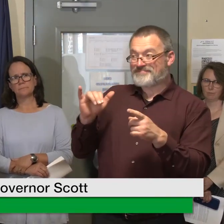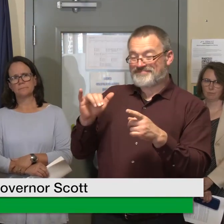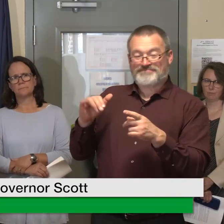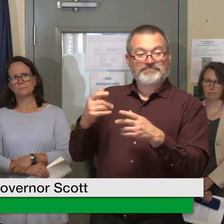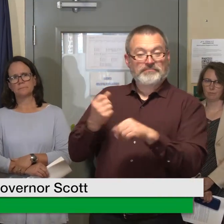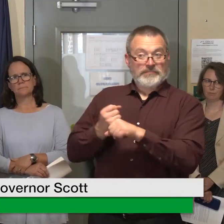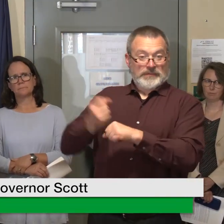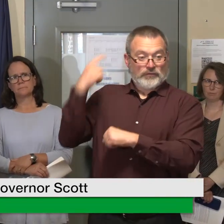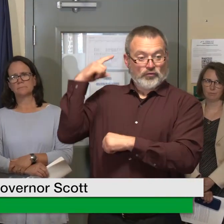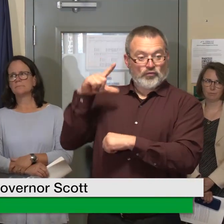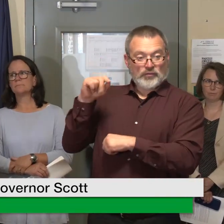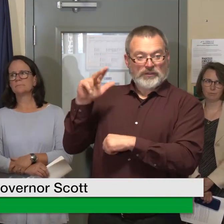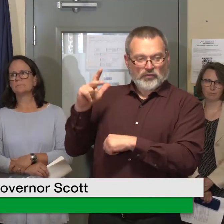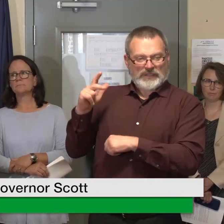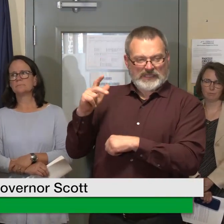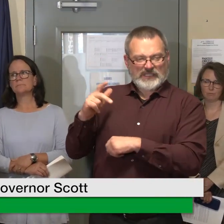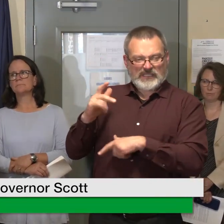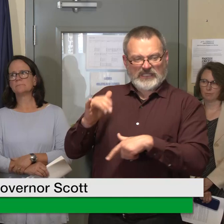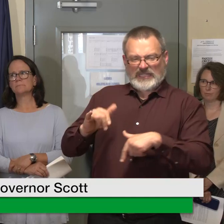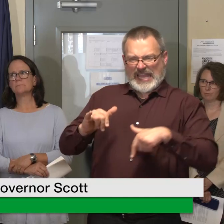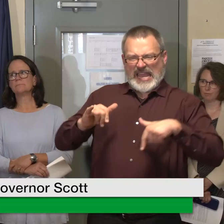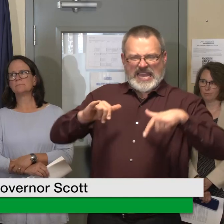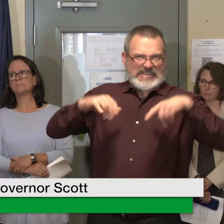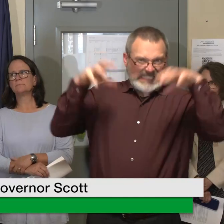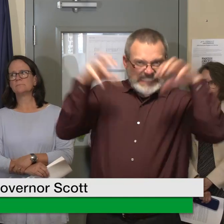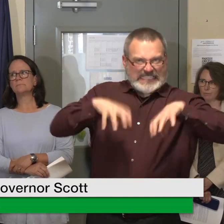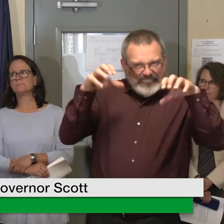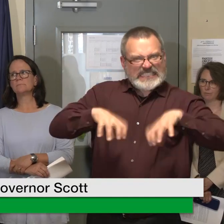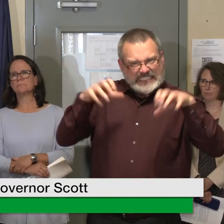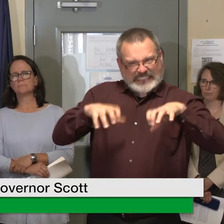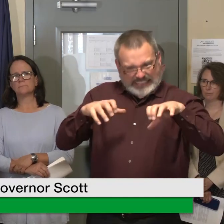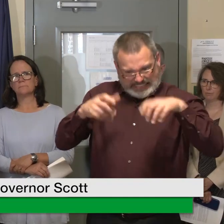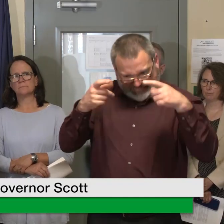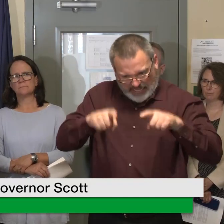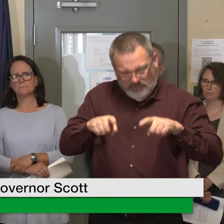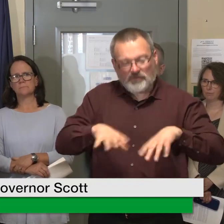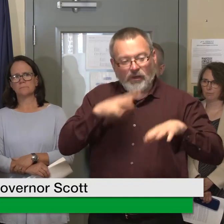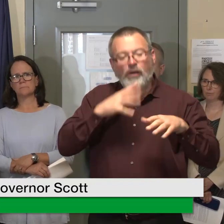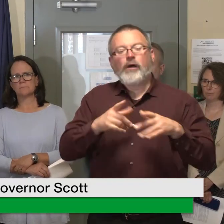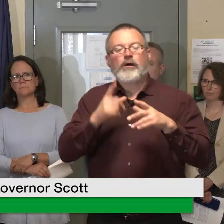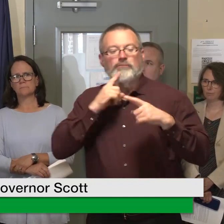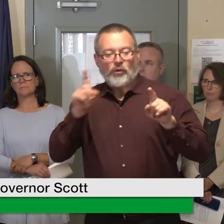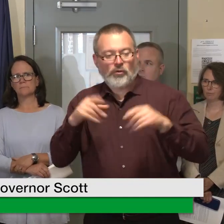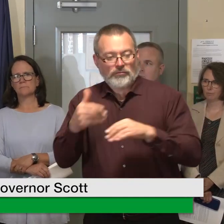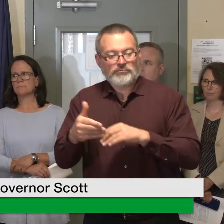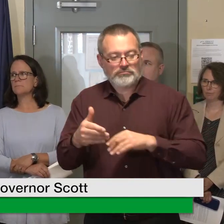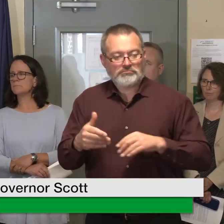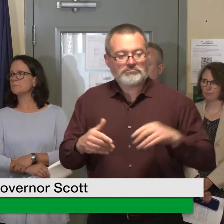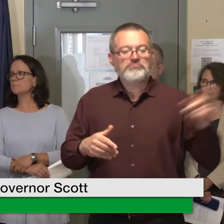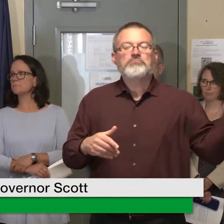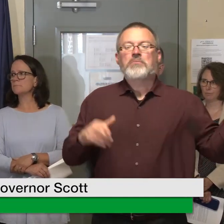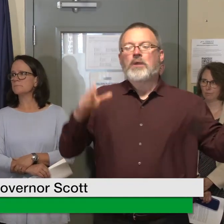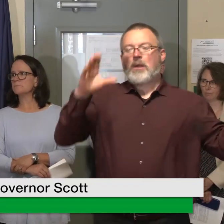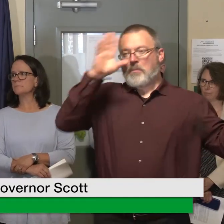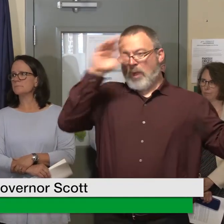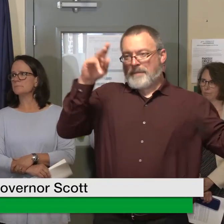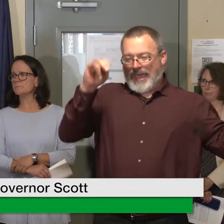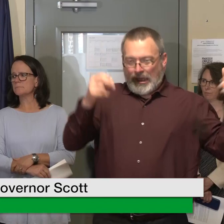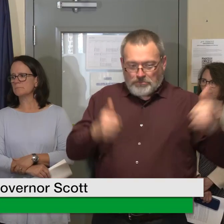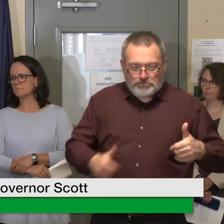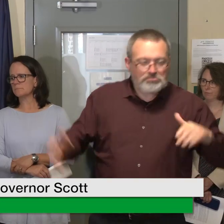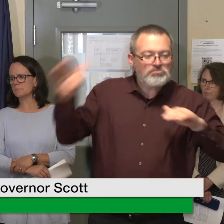the day of or the day immediately following the initial hit of the flood, and then President Biden kind of upgraded it to a major